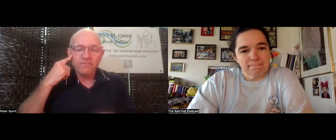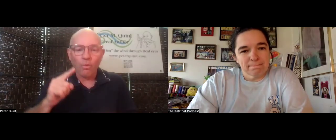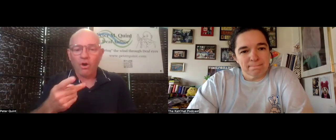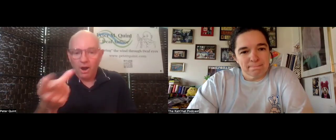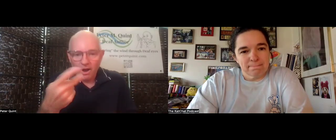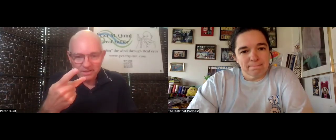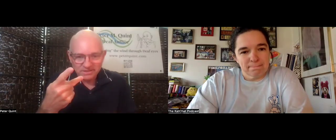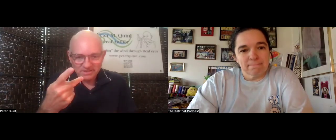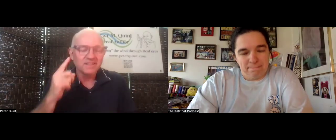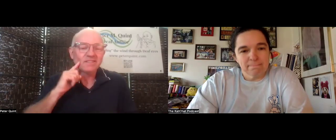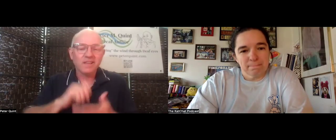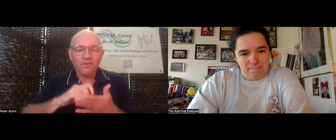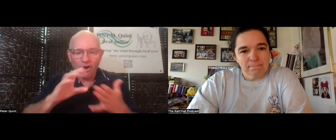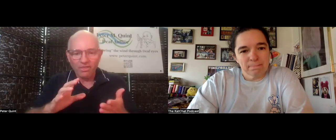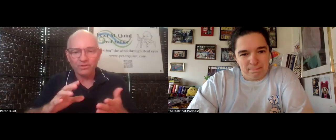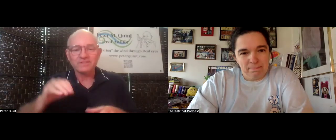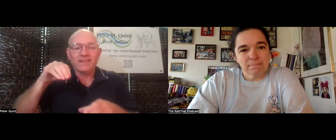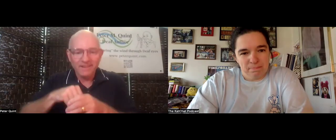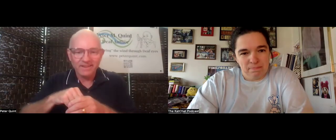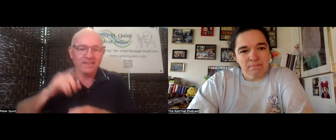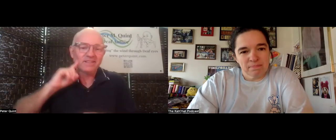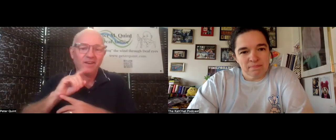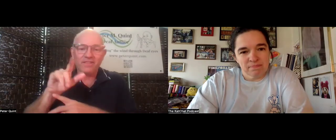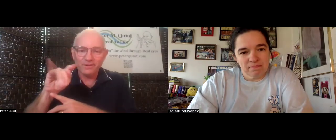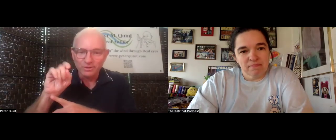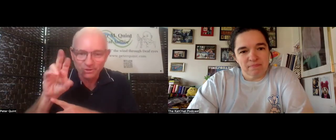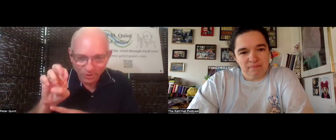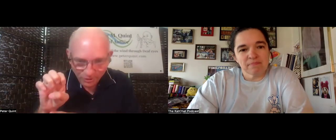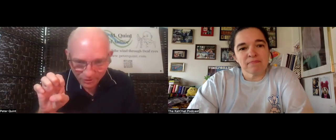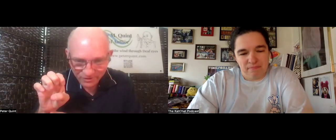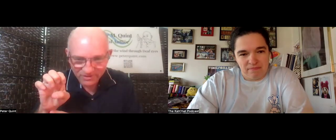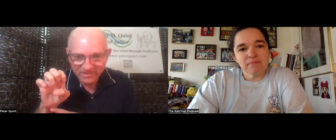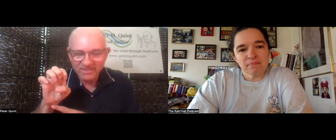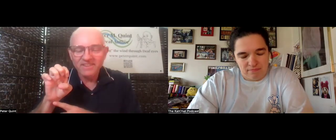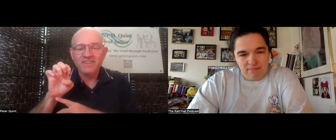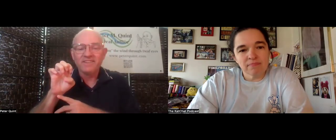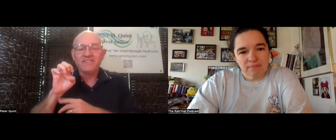place for deaf authors in deaf literature.